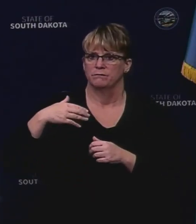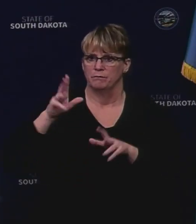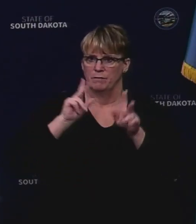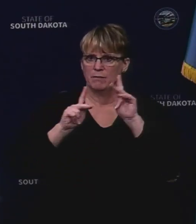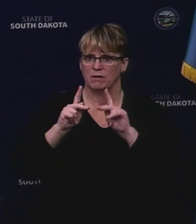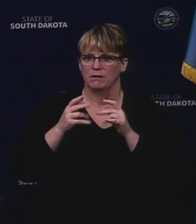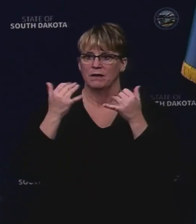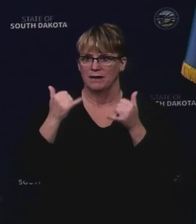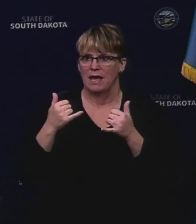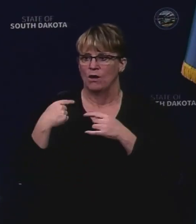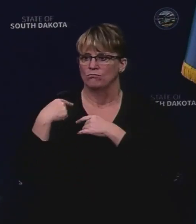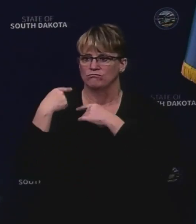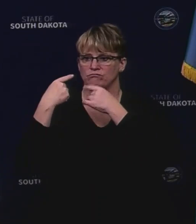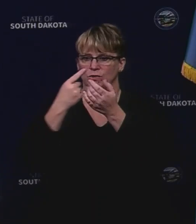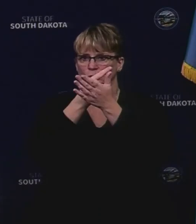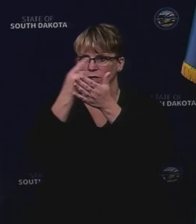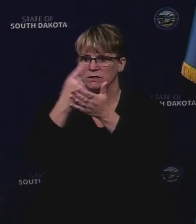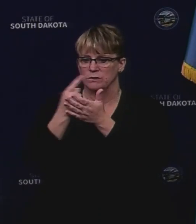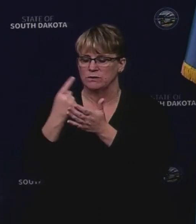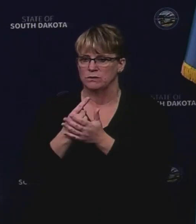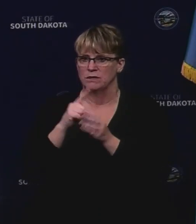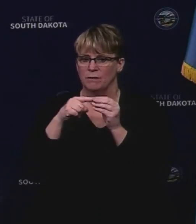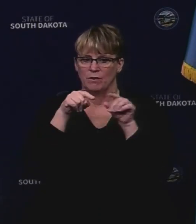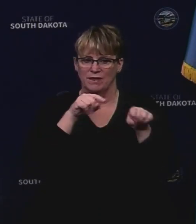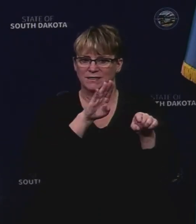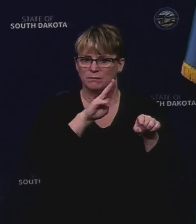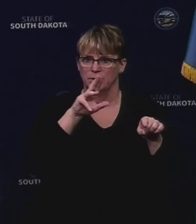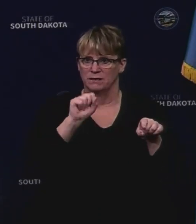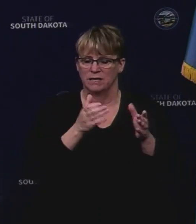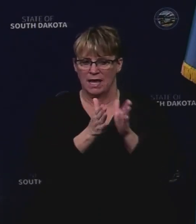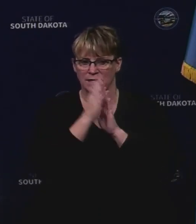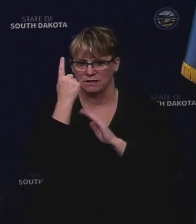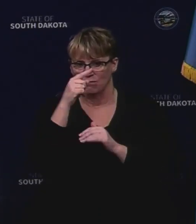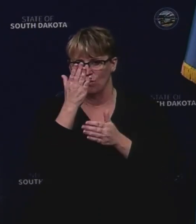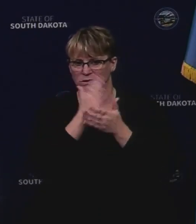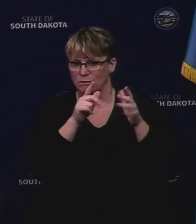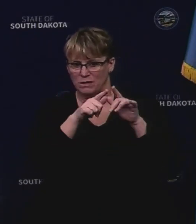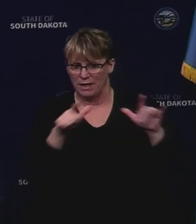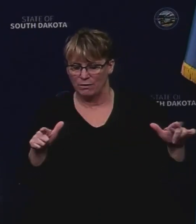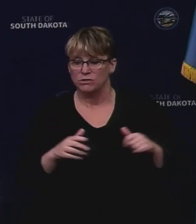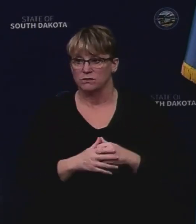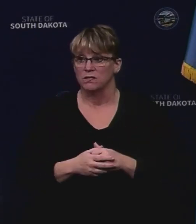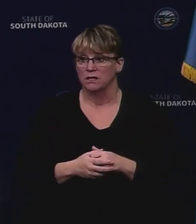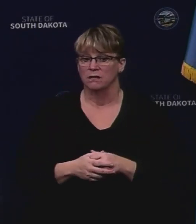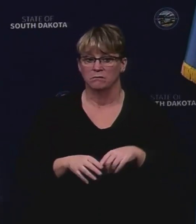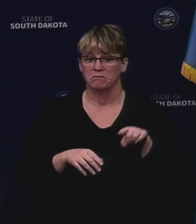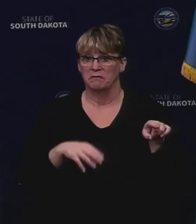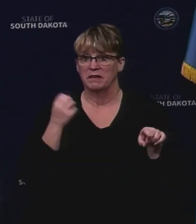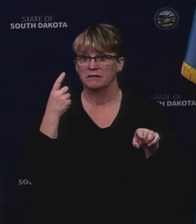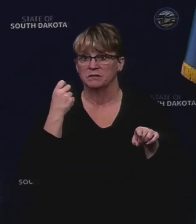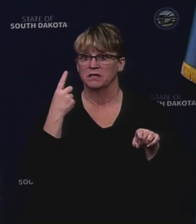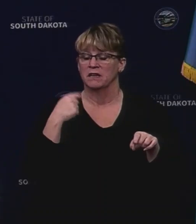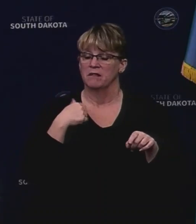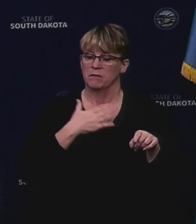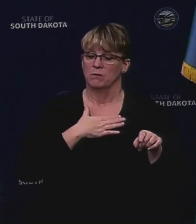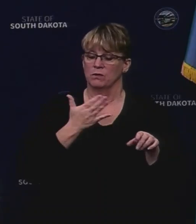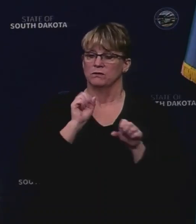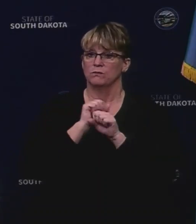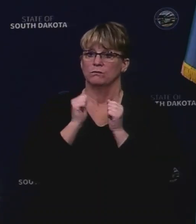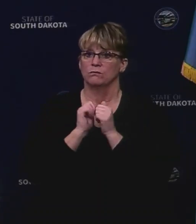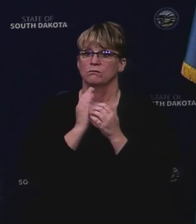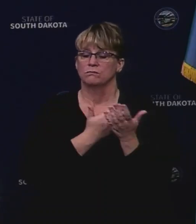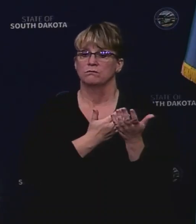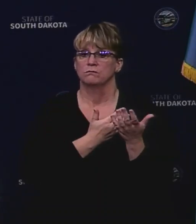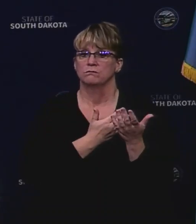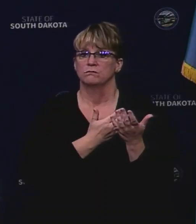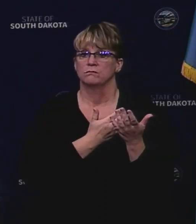now for several weeks, about some of these bills and asking them for some language, and so they certainly understand and have been willing to work with